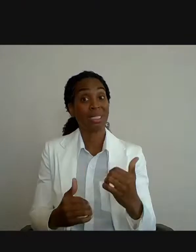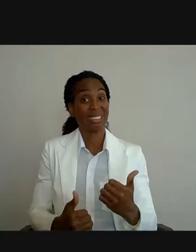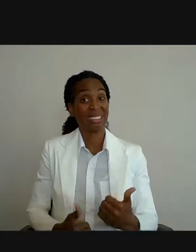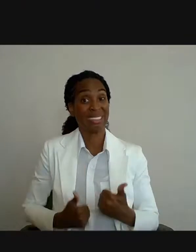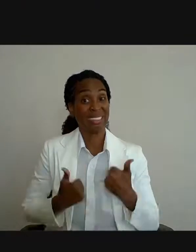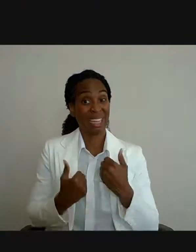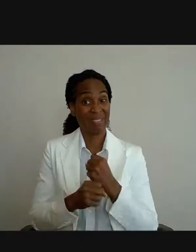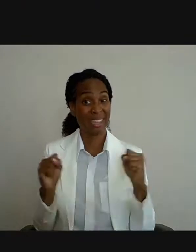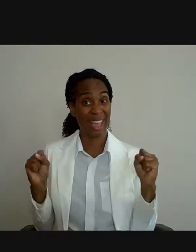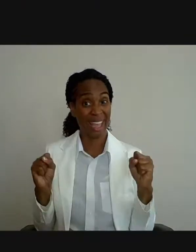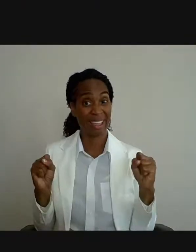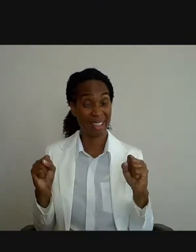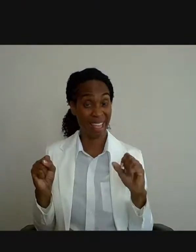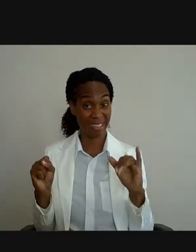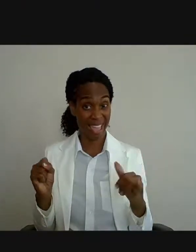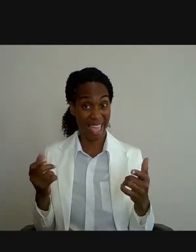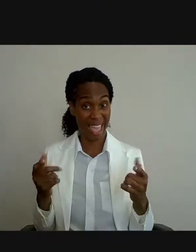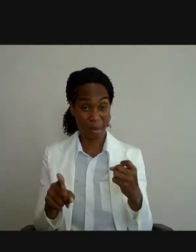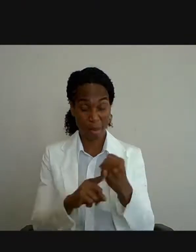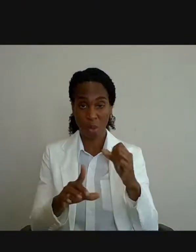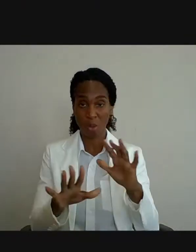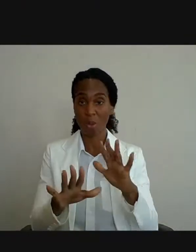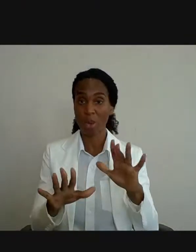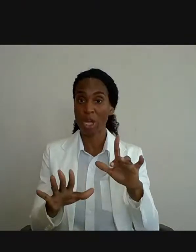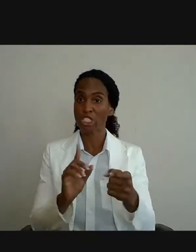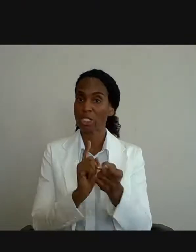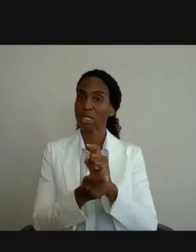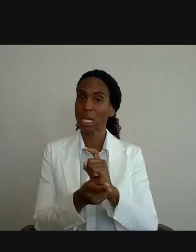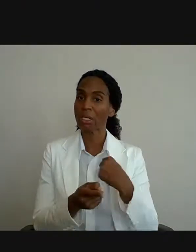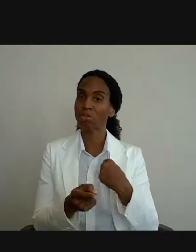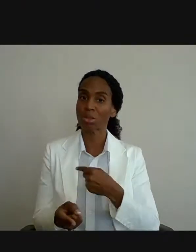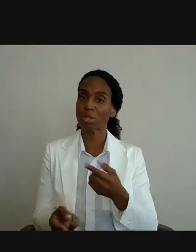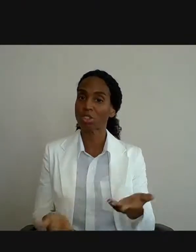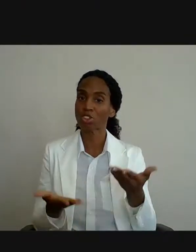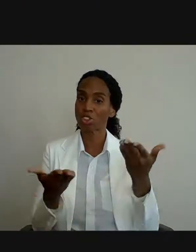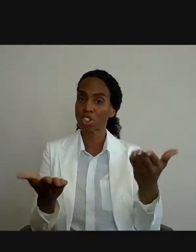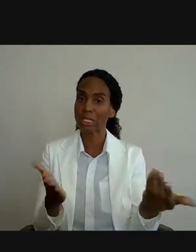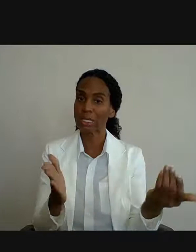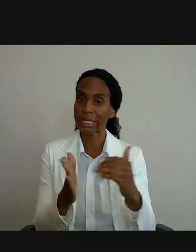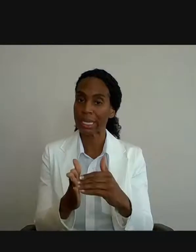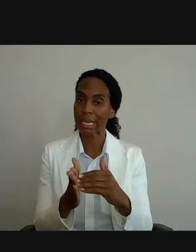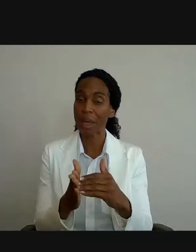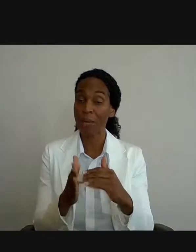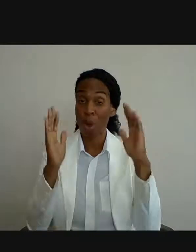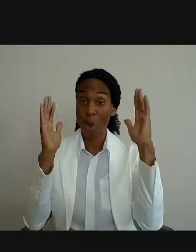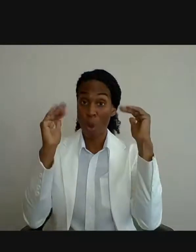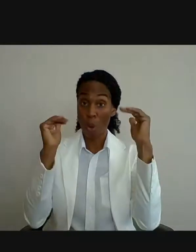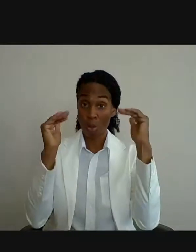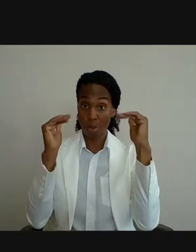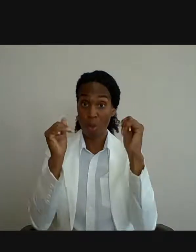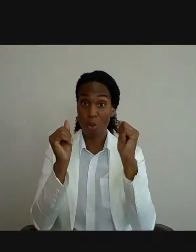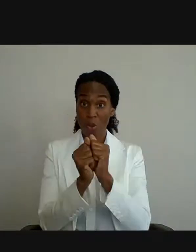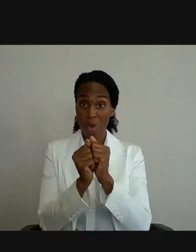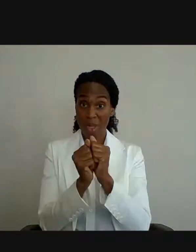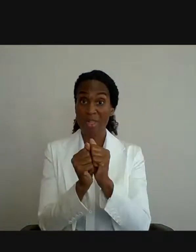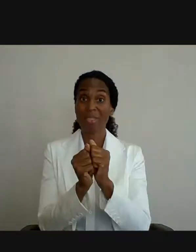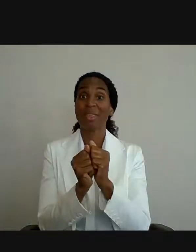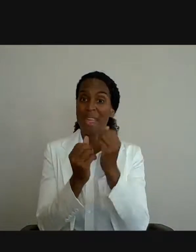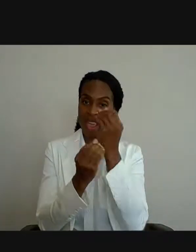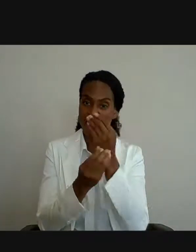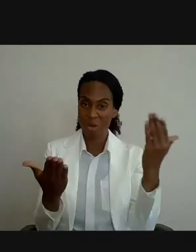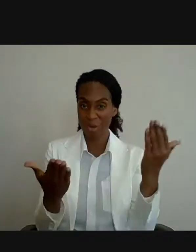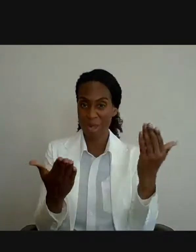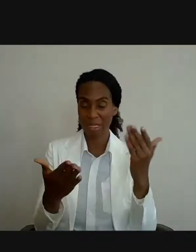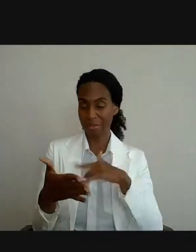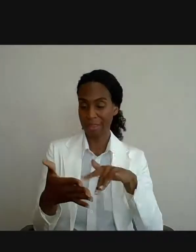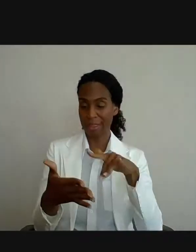And if that happens, of course, we'll make that recommendation again. But we're hoping, based upon the data that we see right now, that